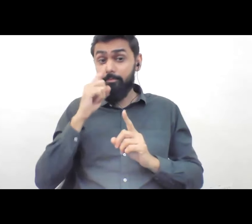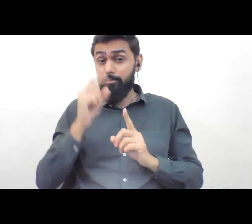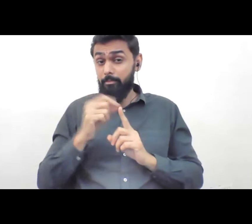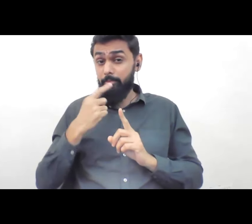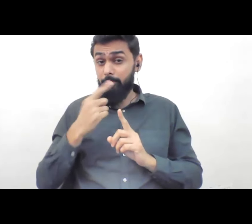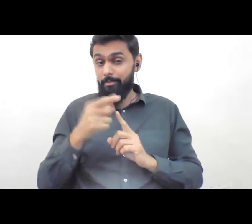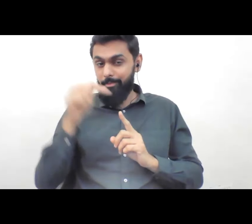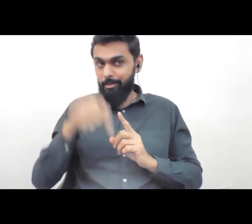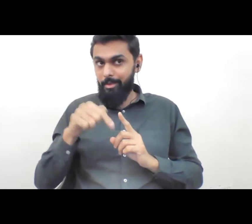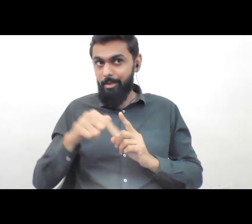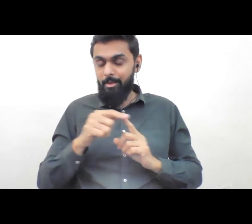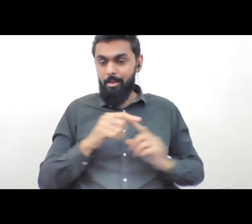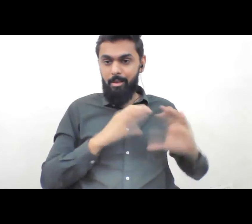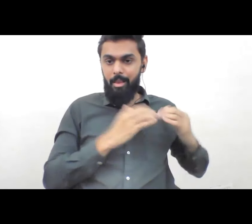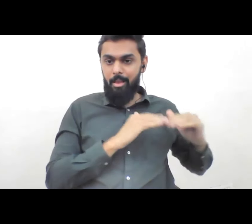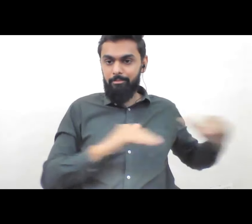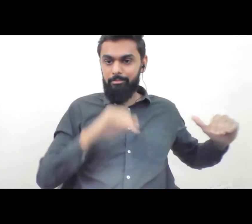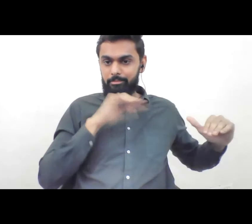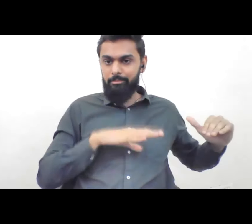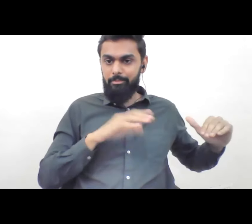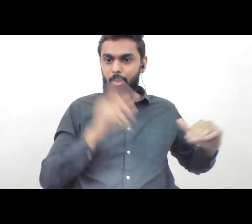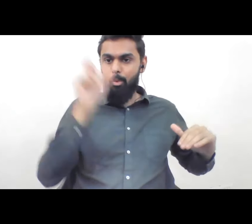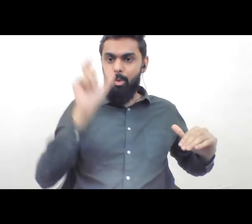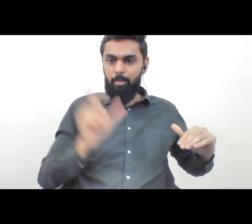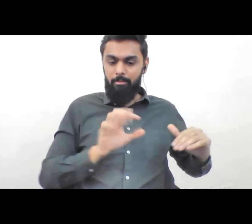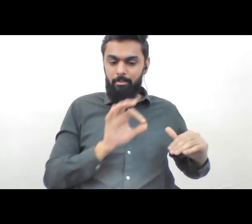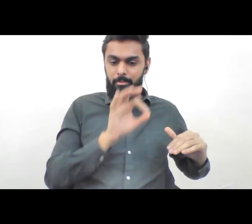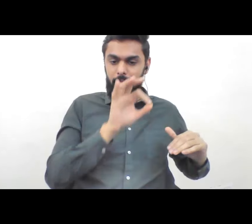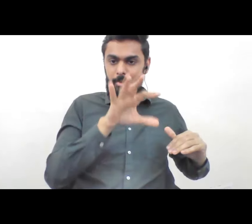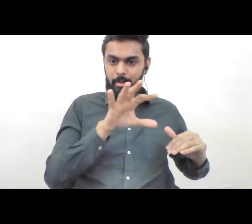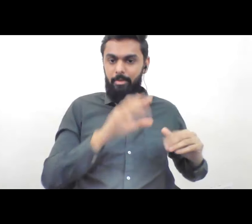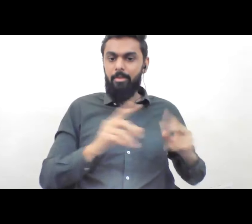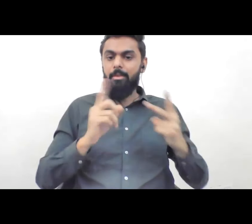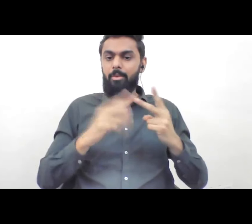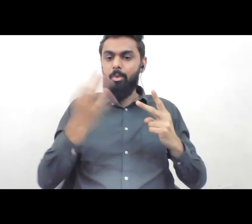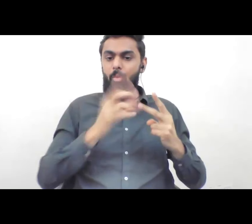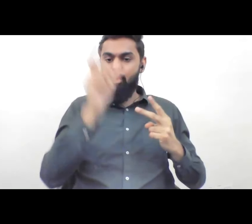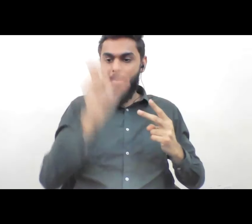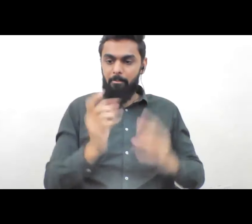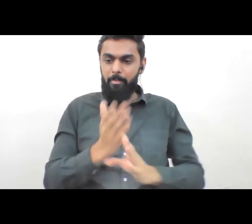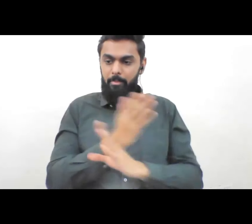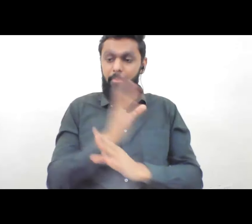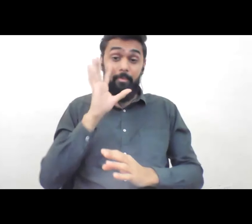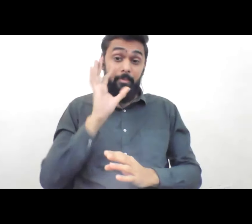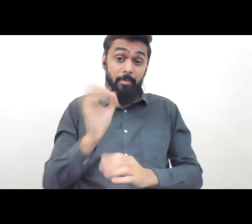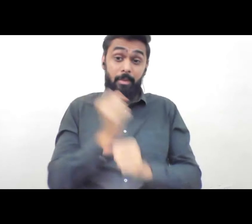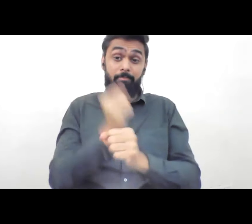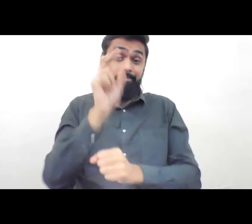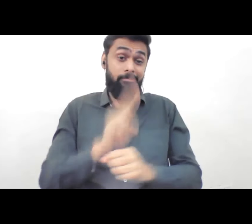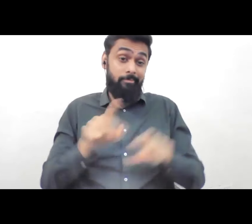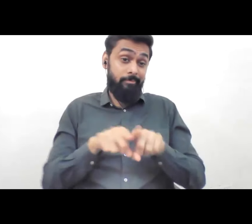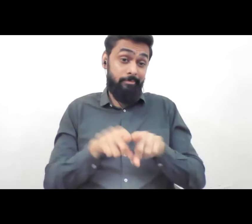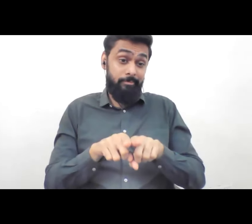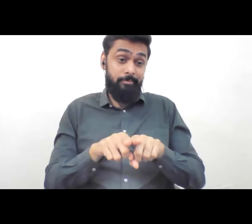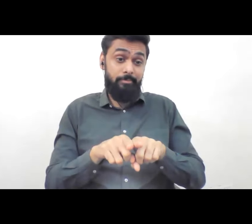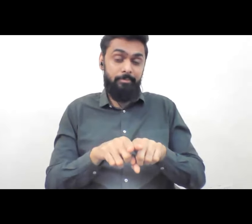your primary lesson was introduce vocabulary, and in the secondary one as well, introduce vocabulary, which is one aspect of grammar through